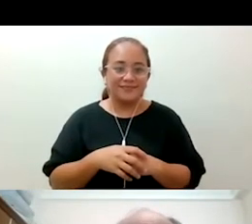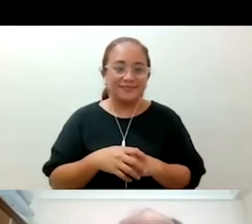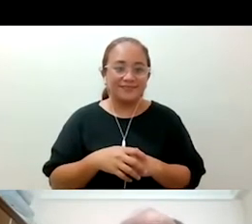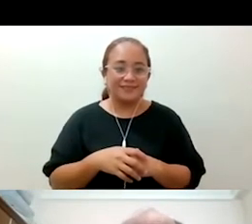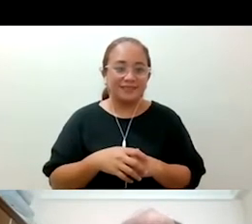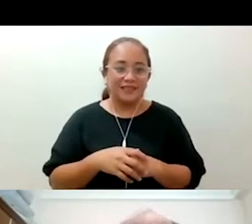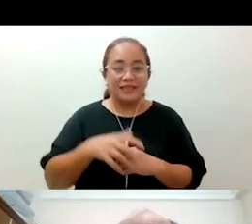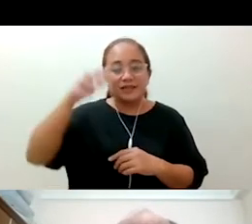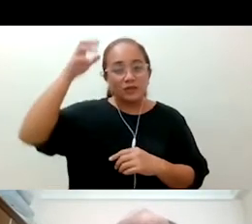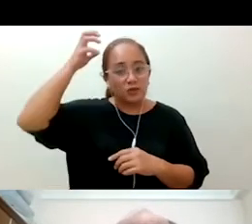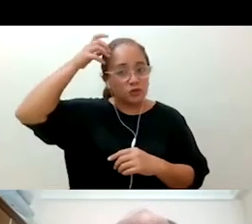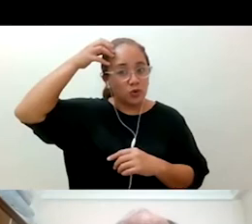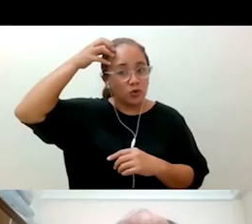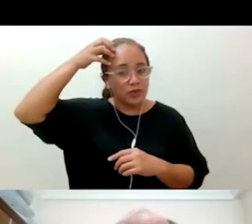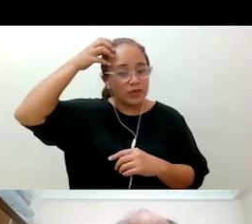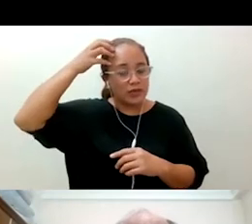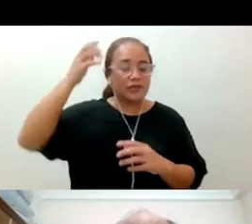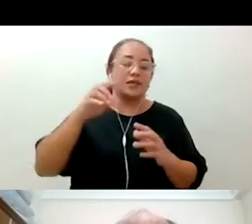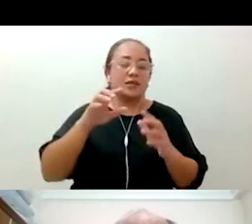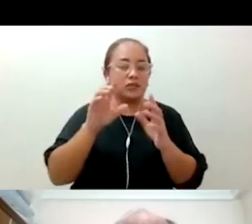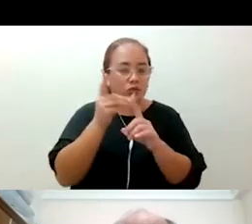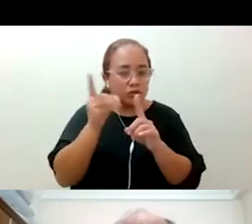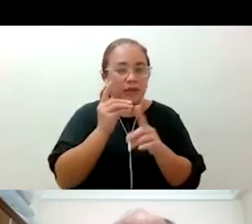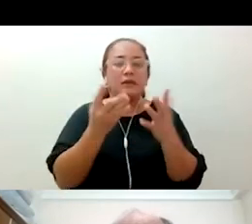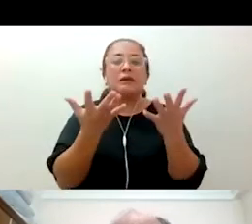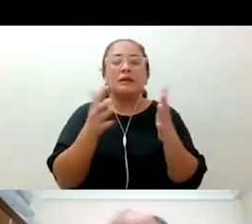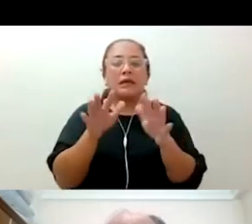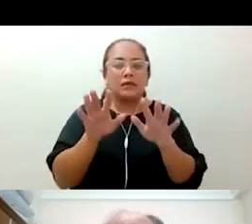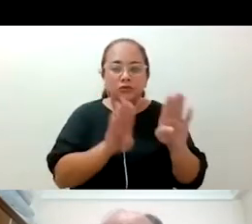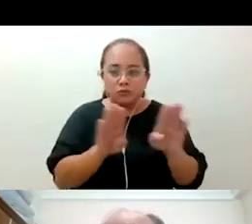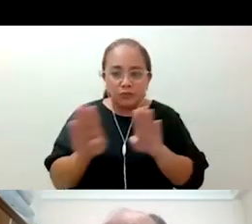Stokey's dictionary and the British dictionary, they follow like